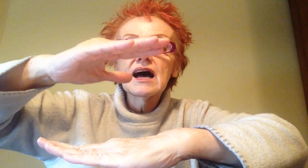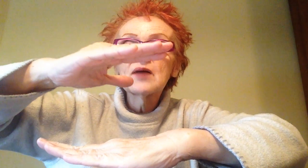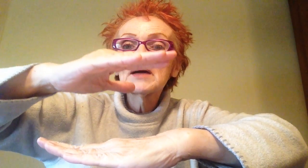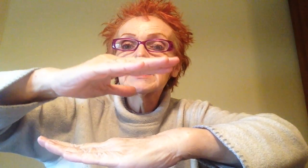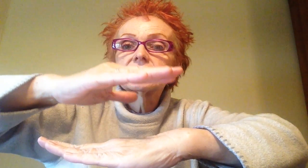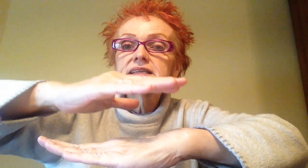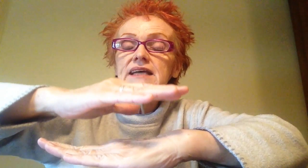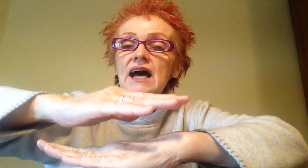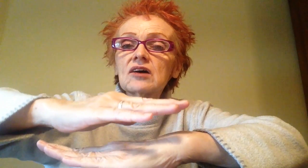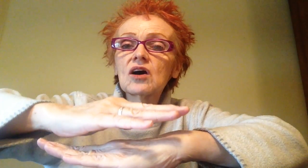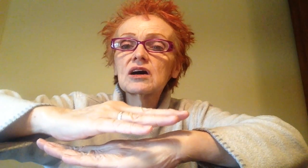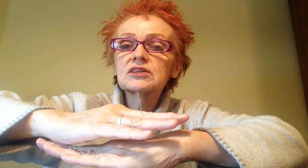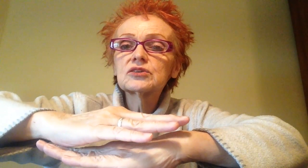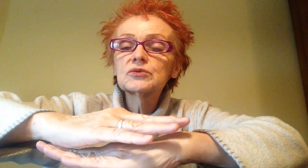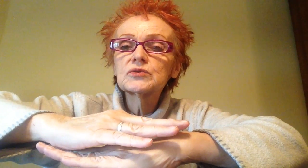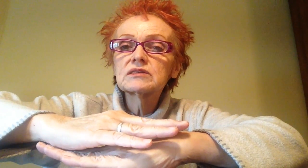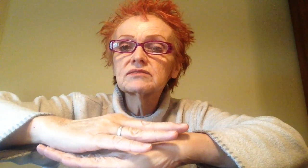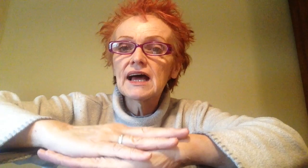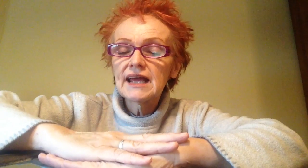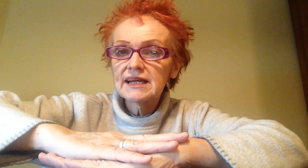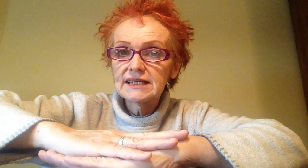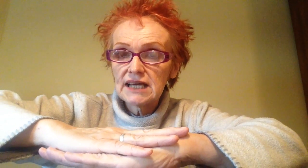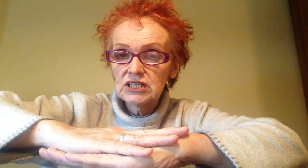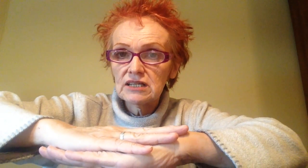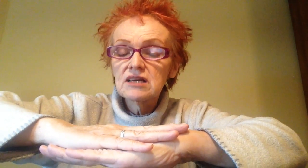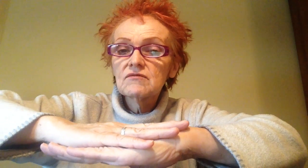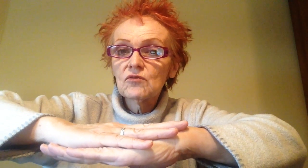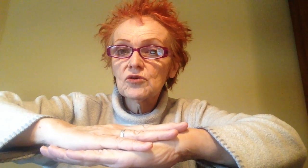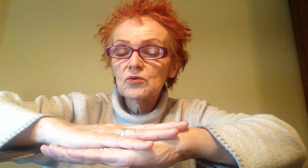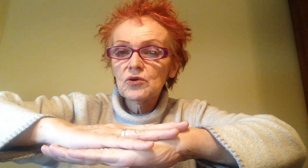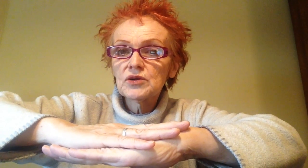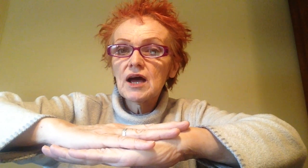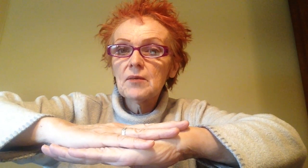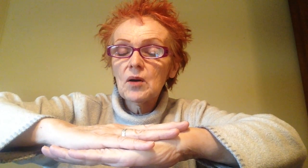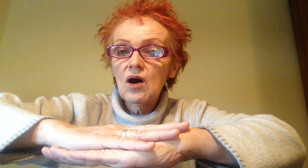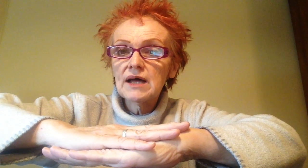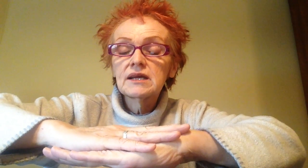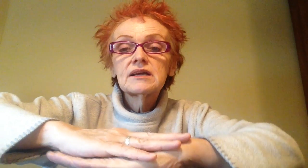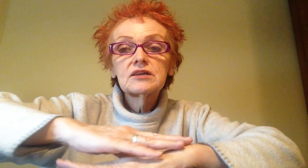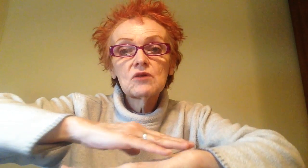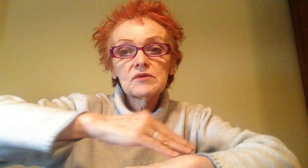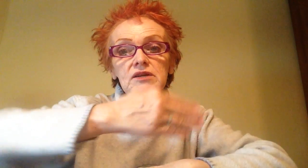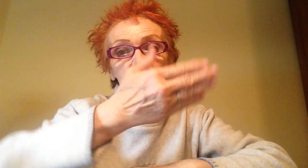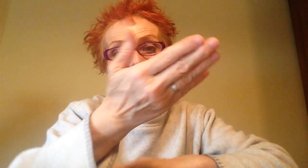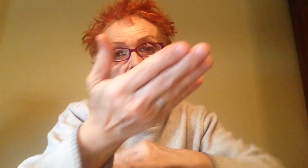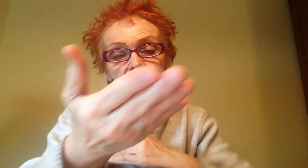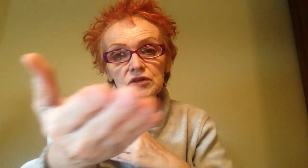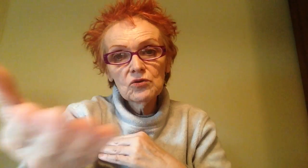up and down onto the flat hand and touch it for the word upon. You already know the word for your,